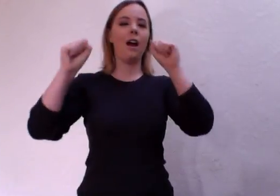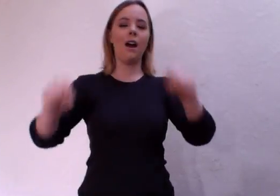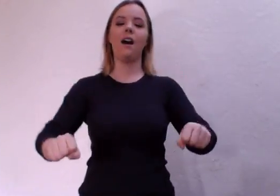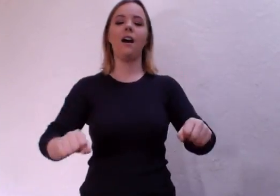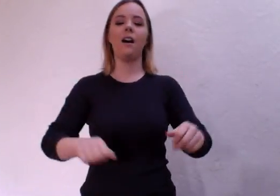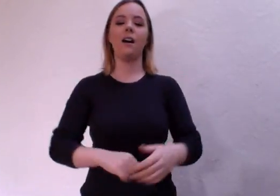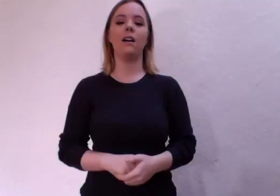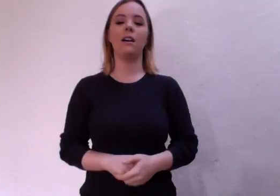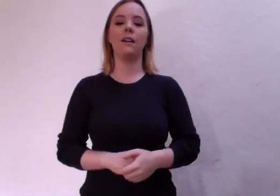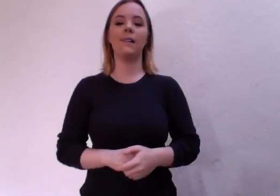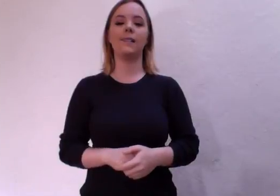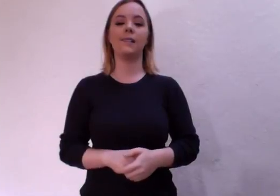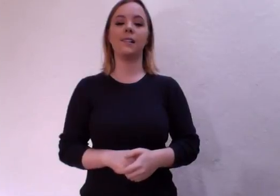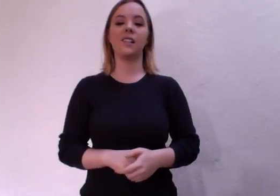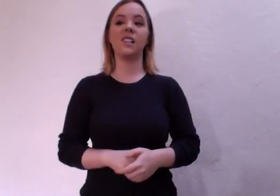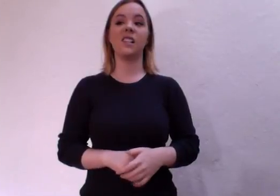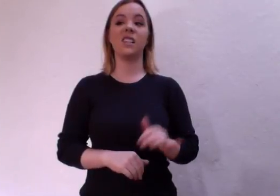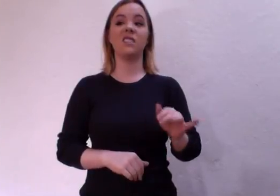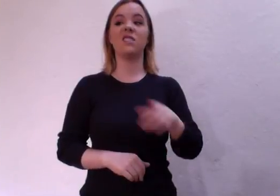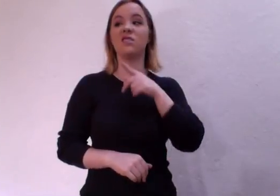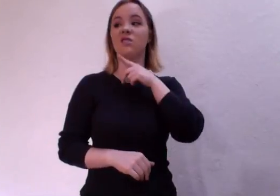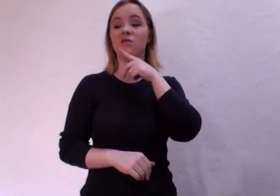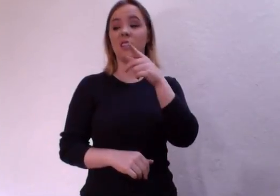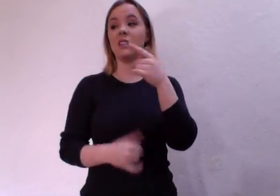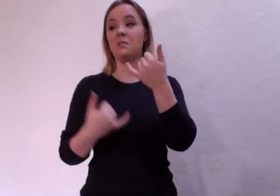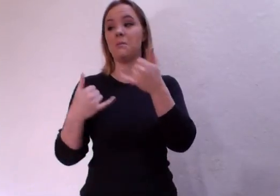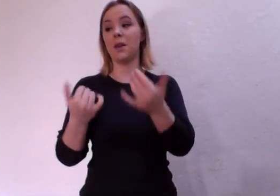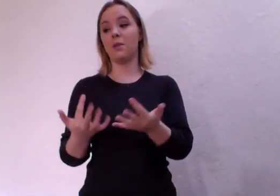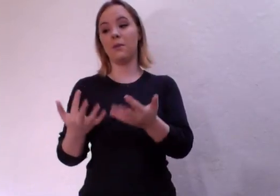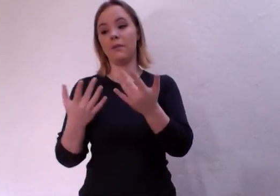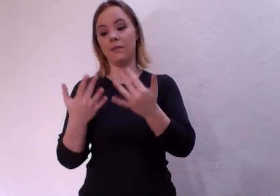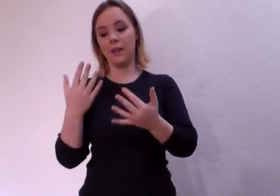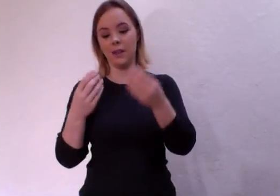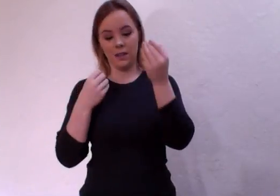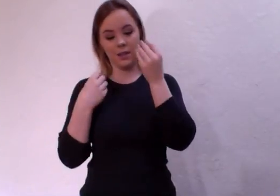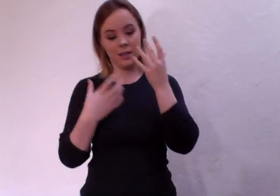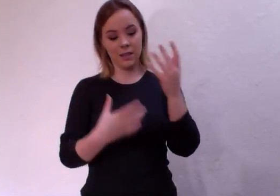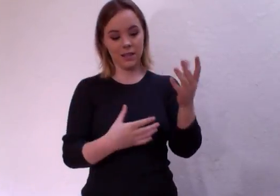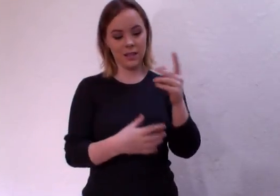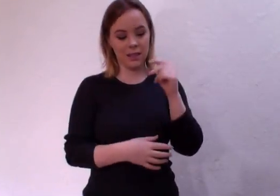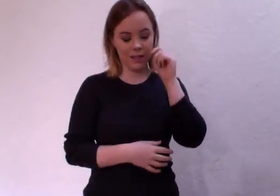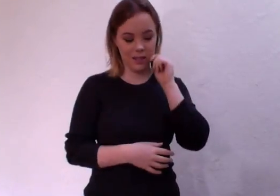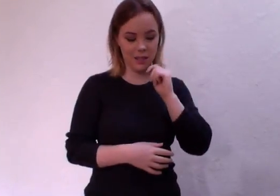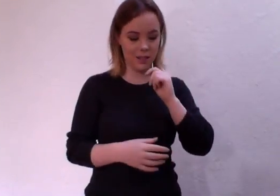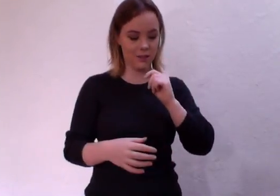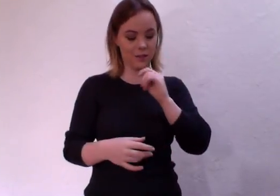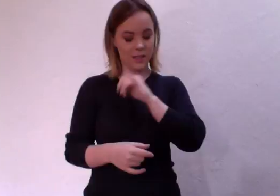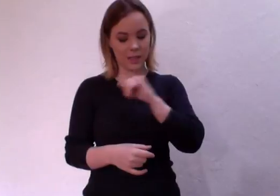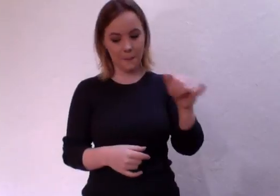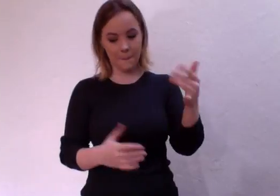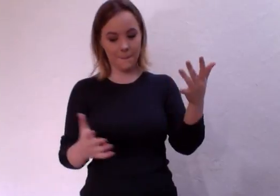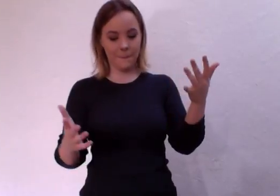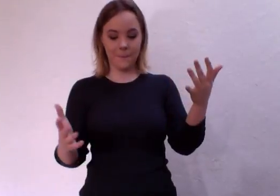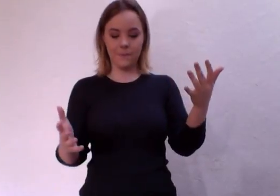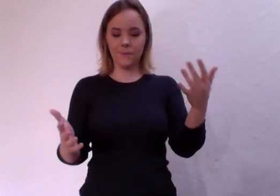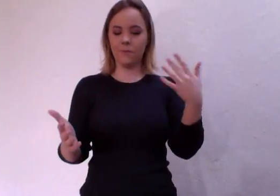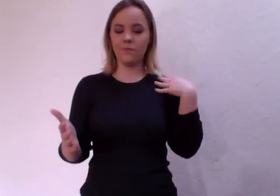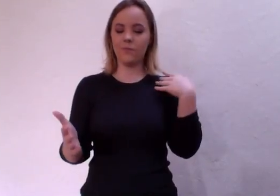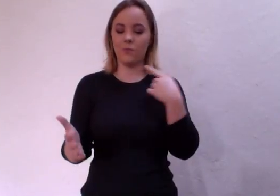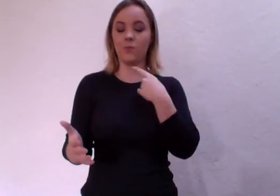This is I'm playing with fire telling this to teenagers, but please. Was when I was 15 years